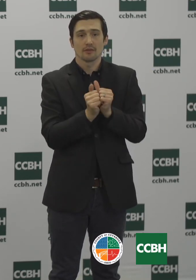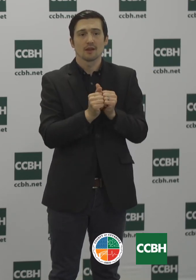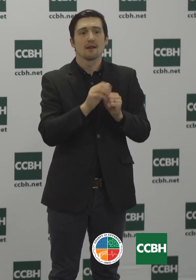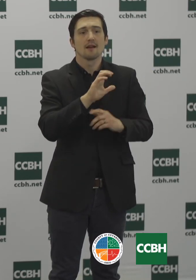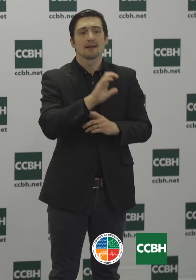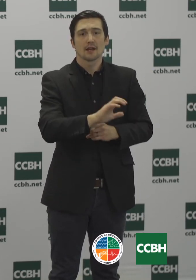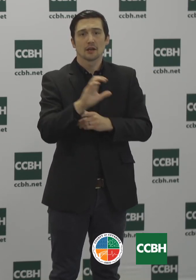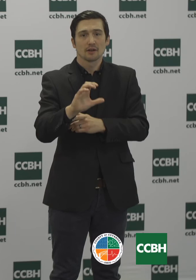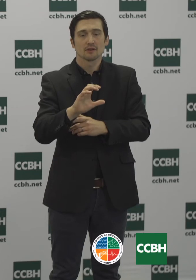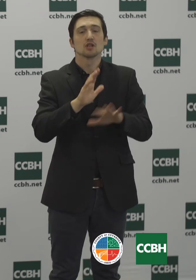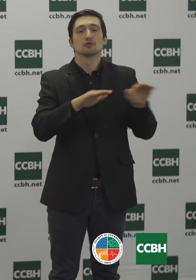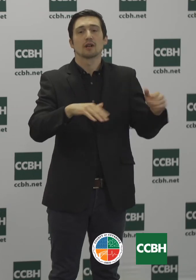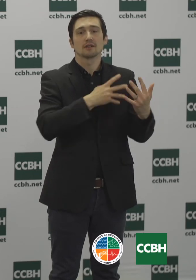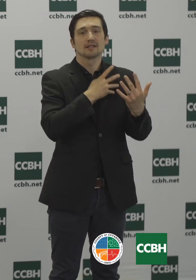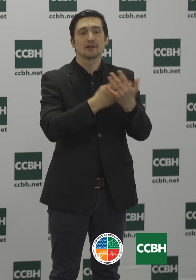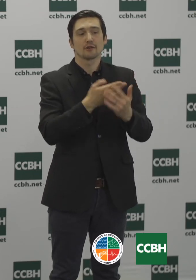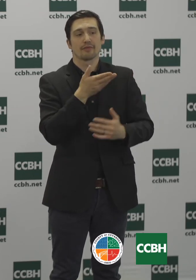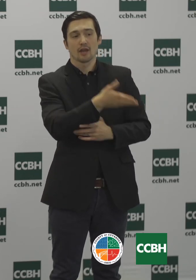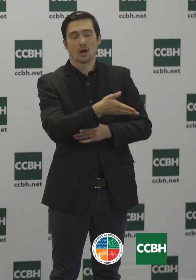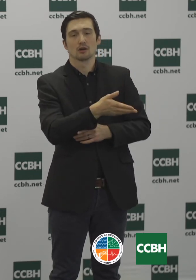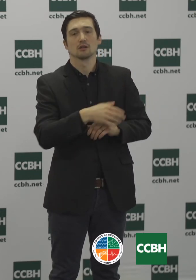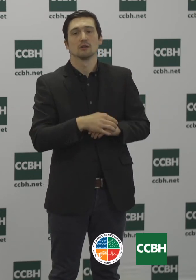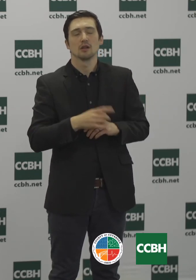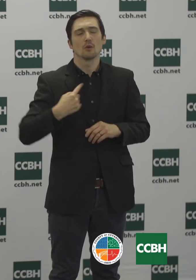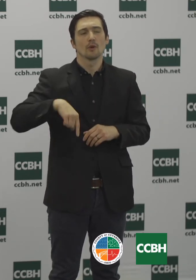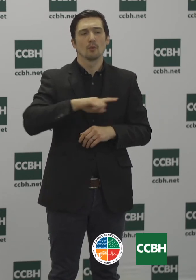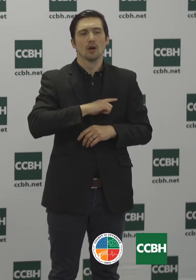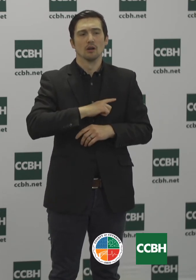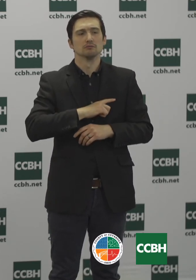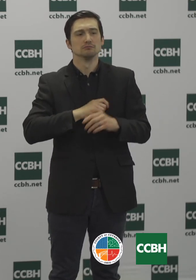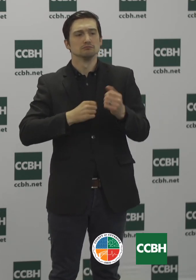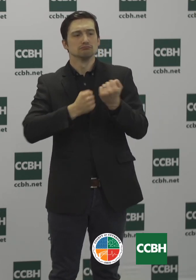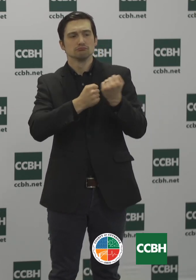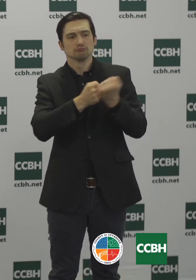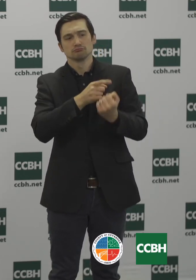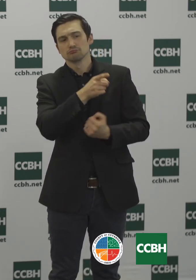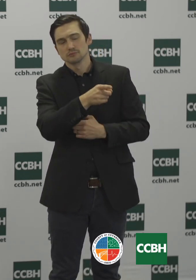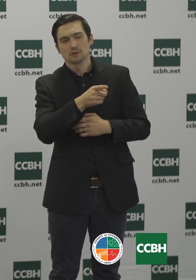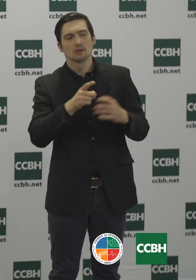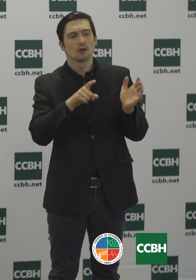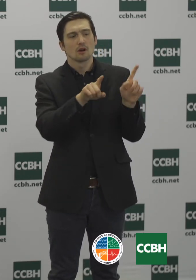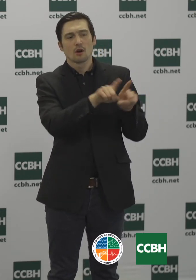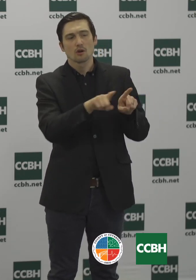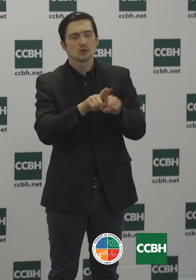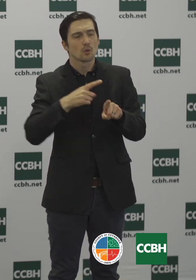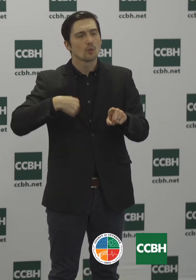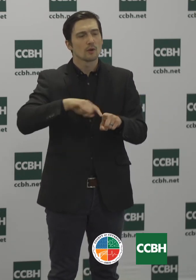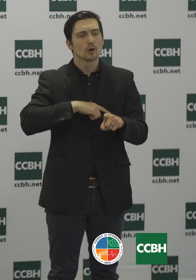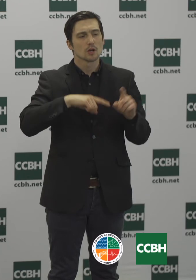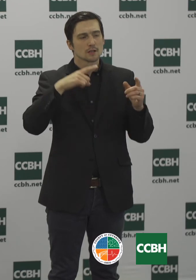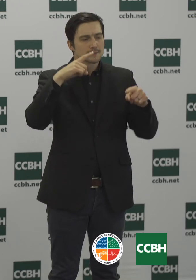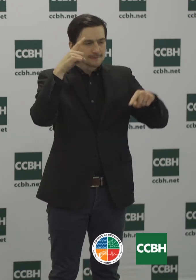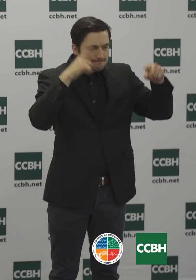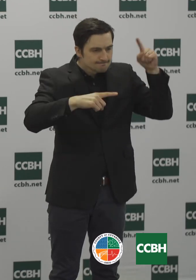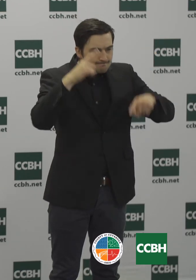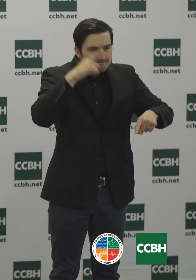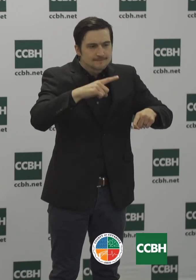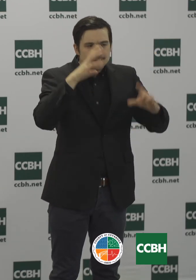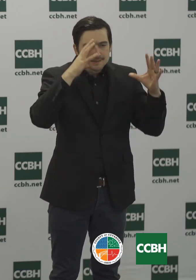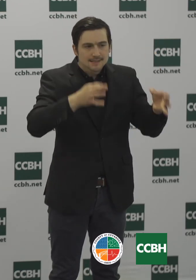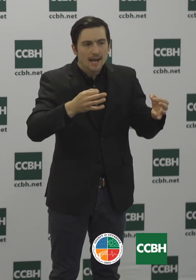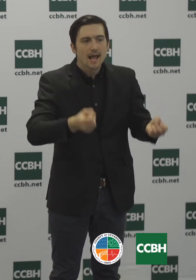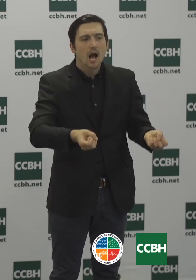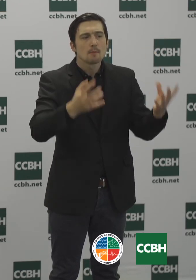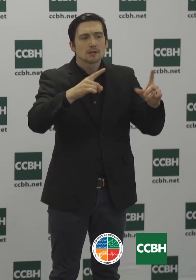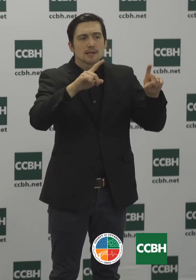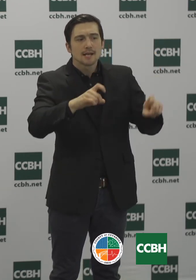Juvenile Detention Center there. And we're going to work closely with them, and we'll be making determinations on the scope of testing that may be necessary in